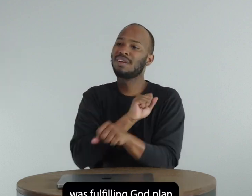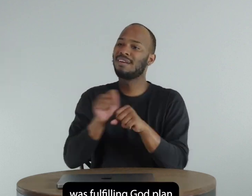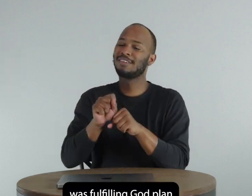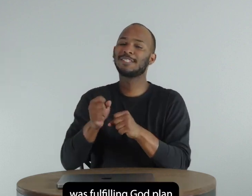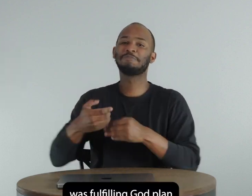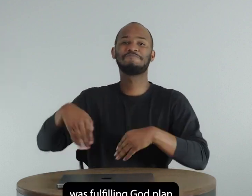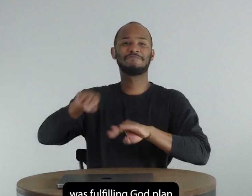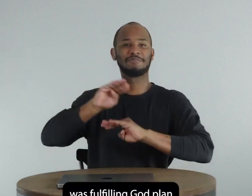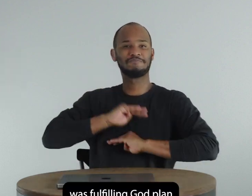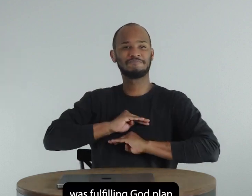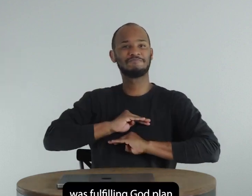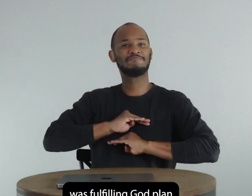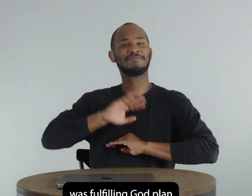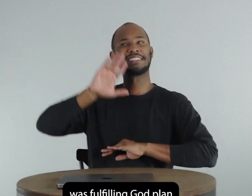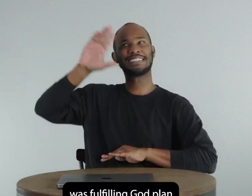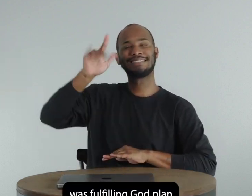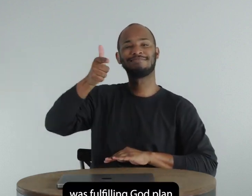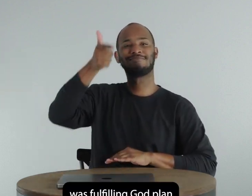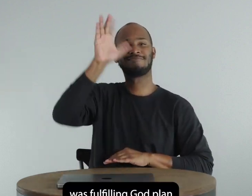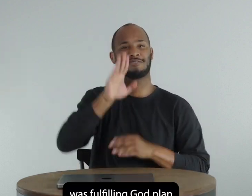was fulfilling God's plan.